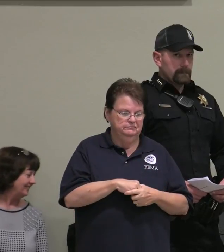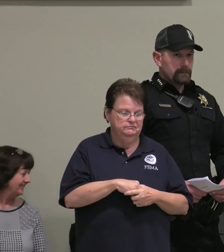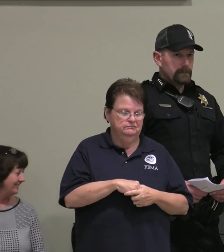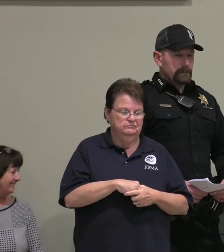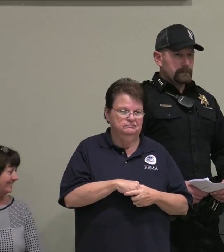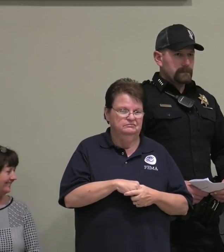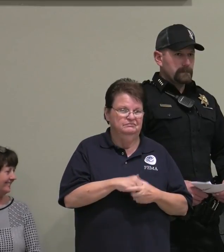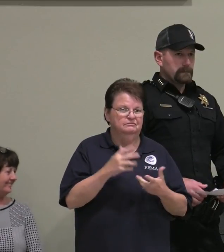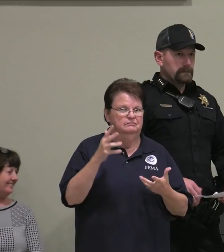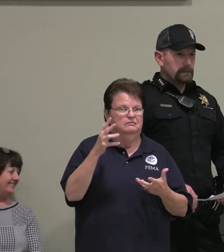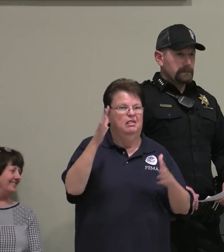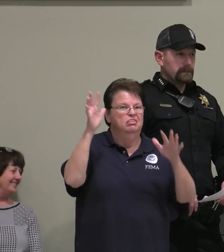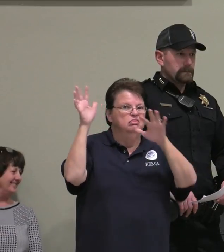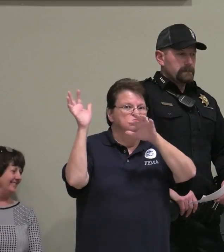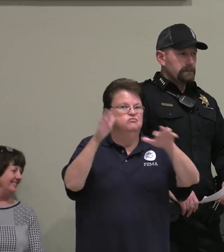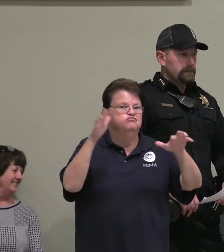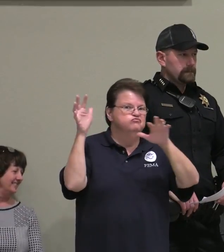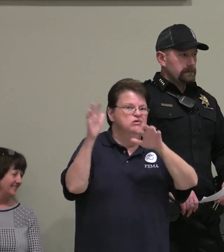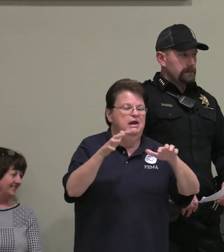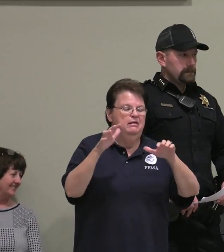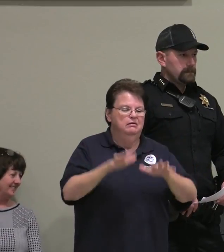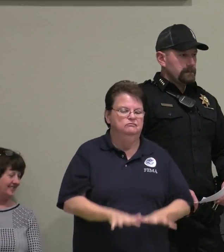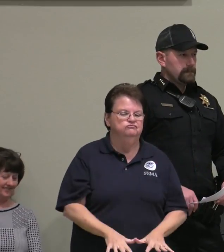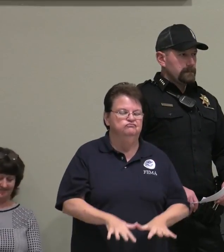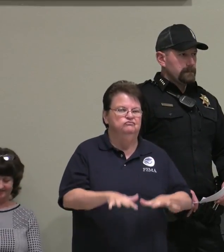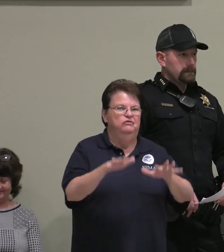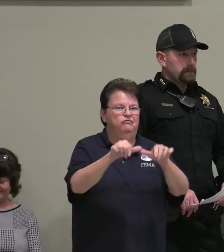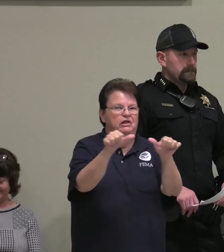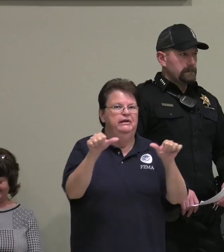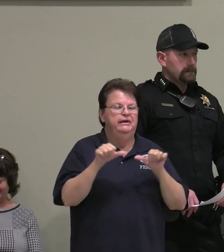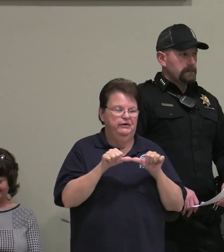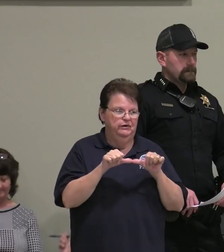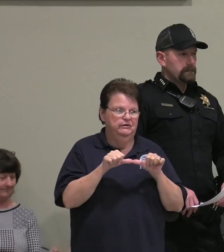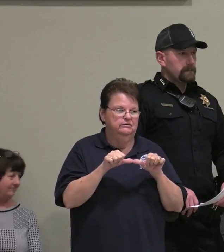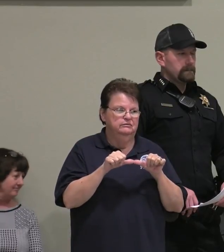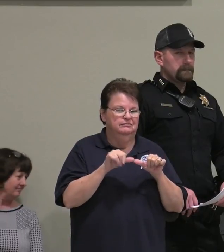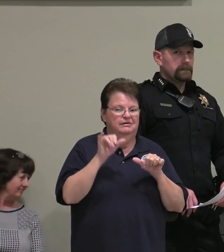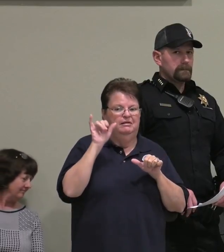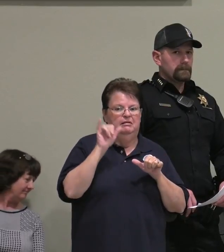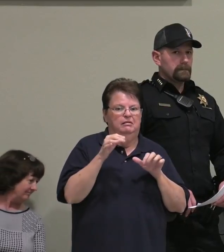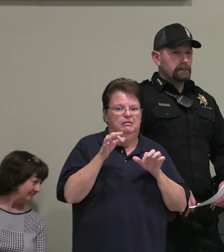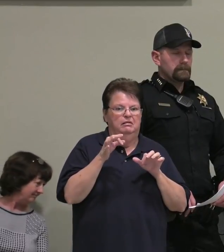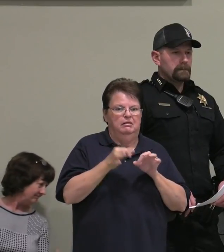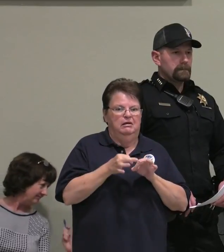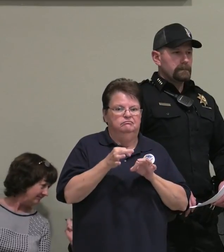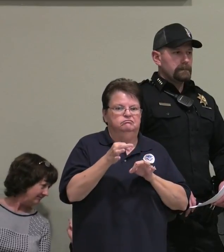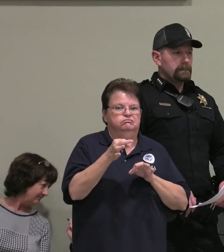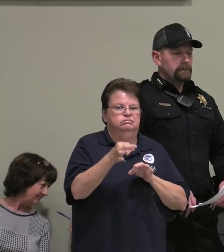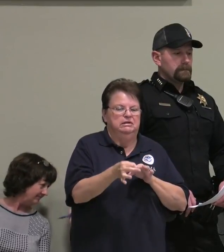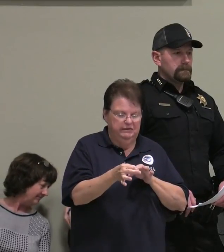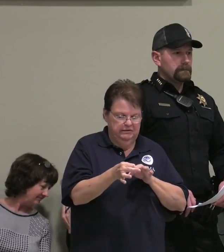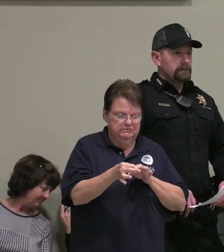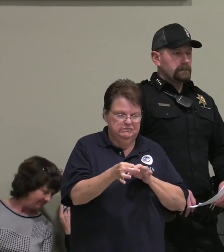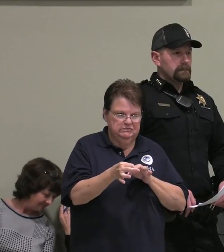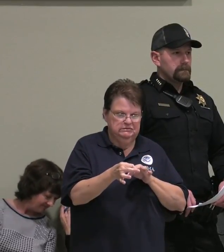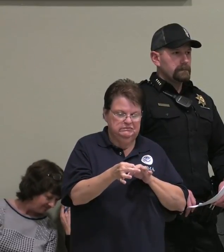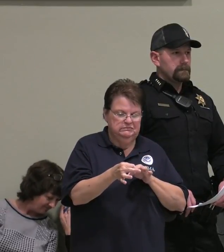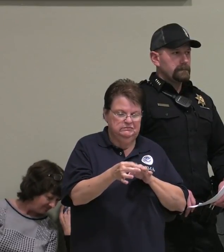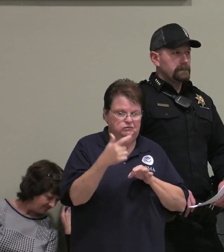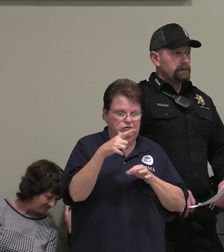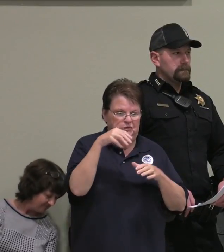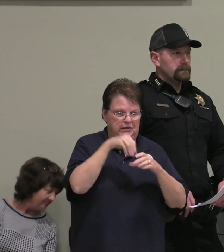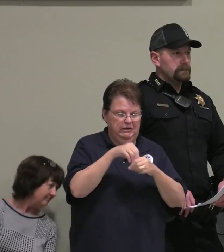the storm that came through and flooded an entire area. That set us back. When you get into some of these